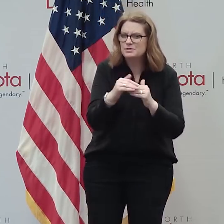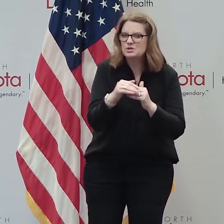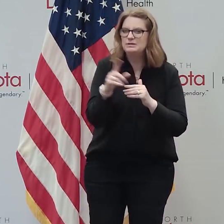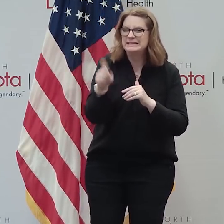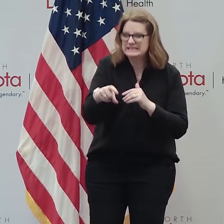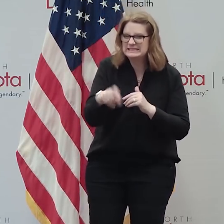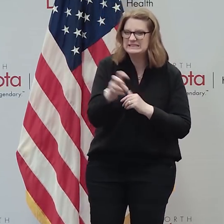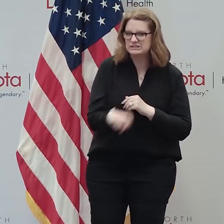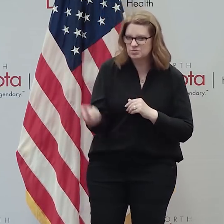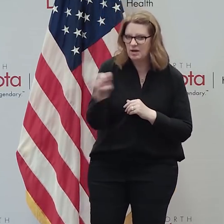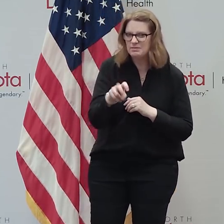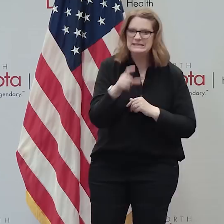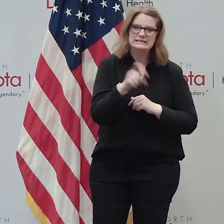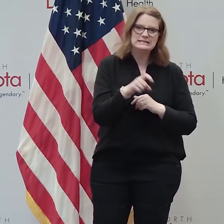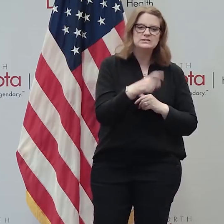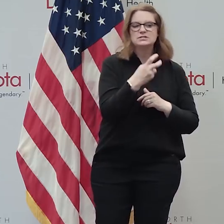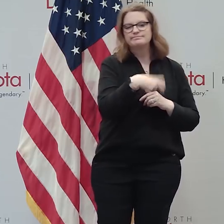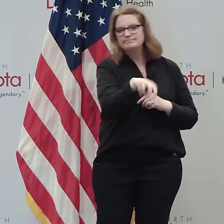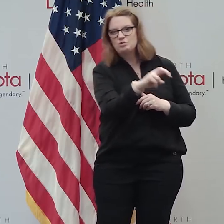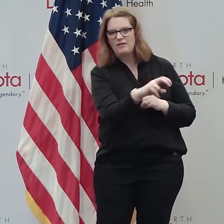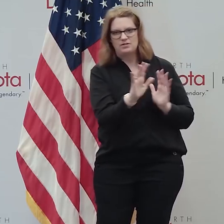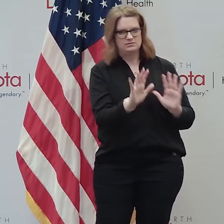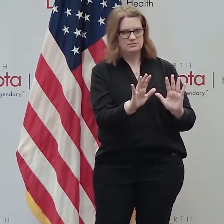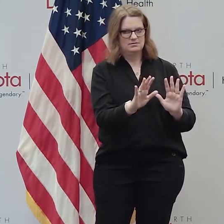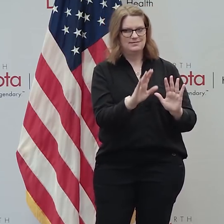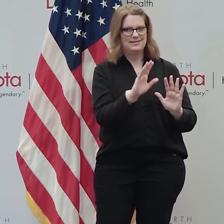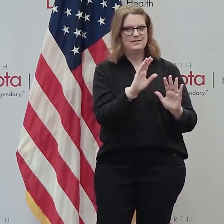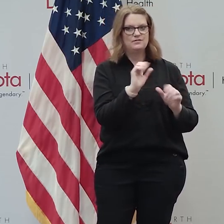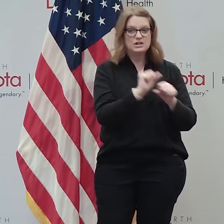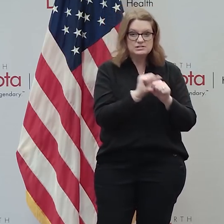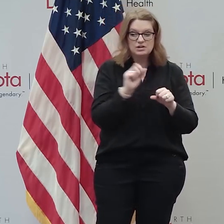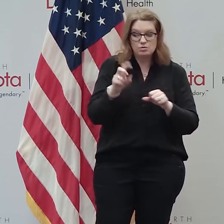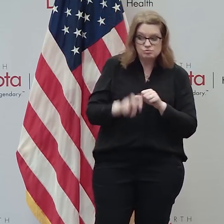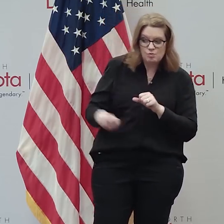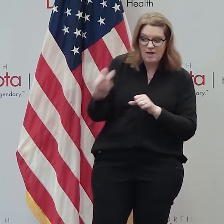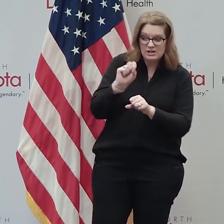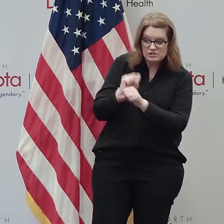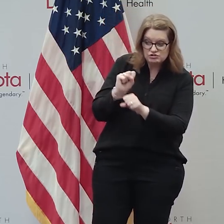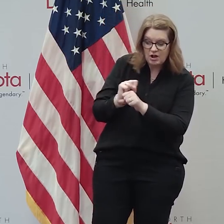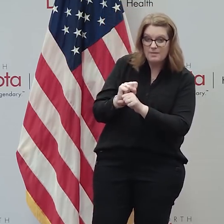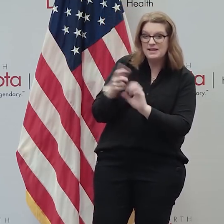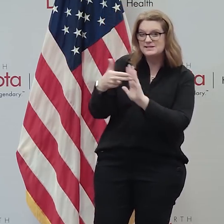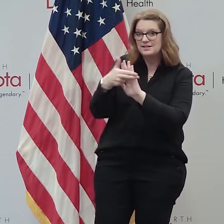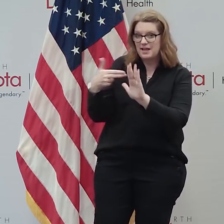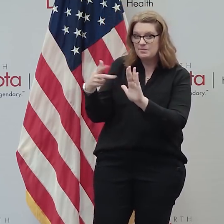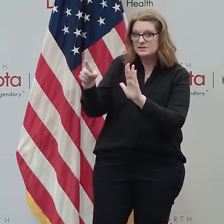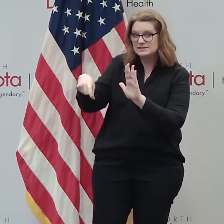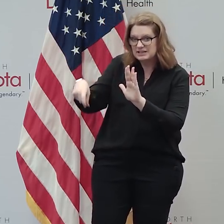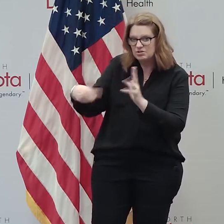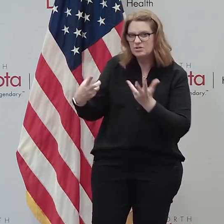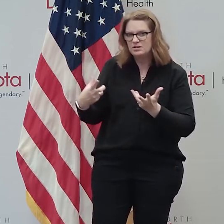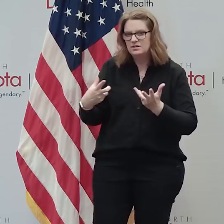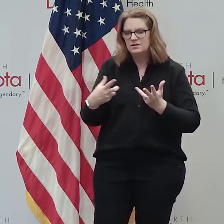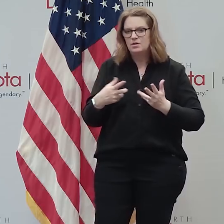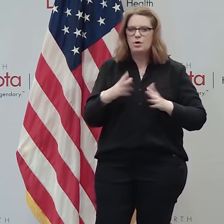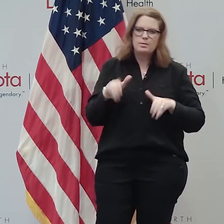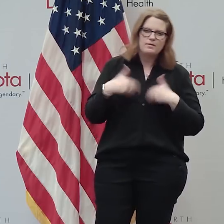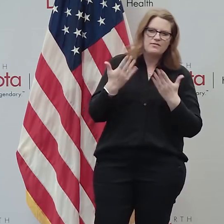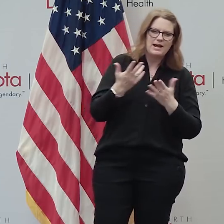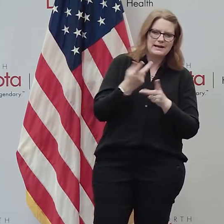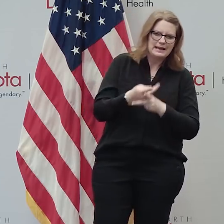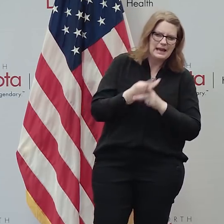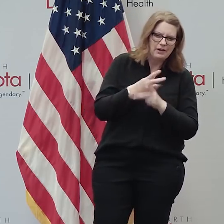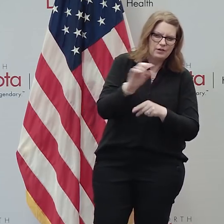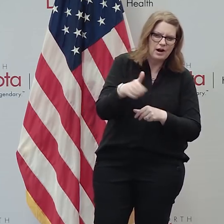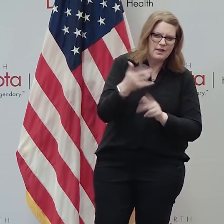trips, essential errands, travel is necessary for a job that is considered essential or to provide medical or care to home to others. And